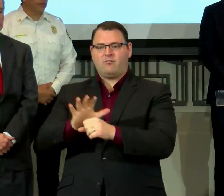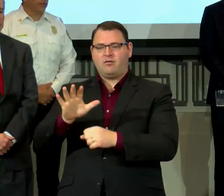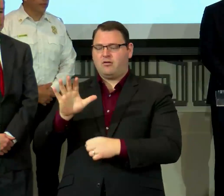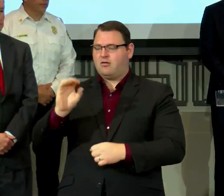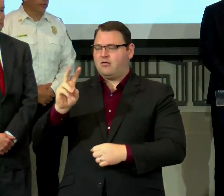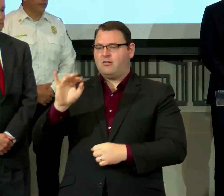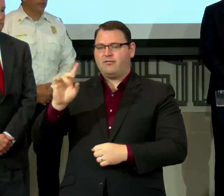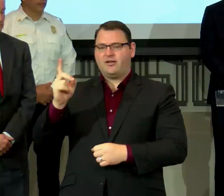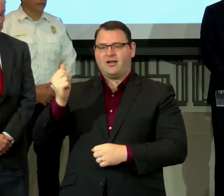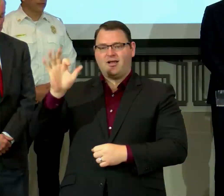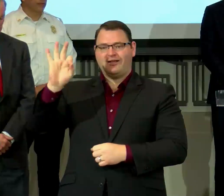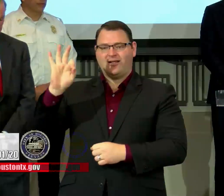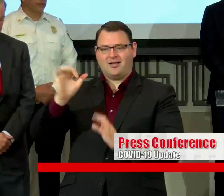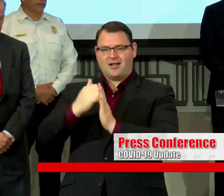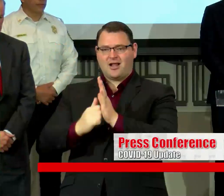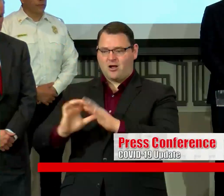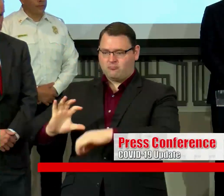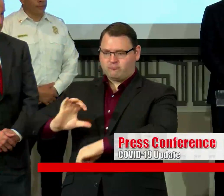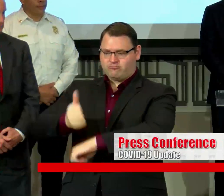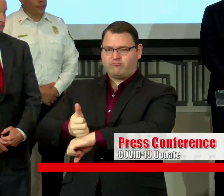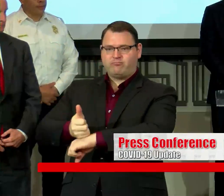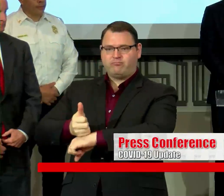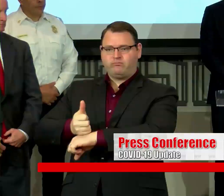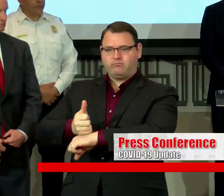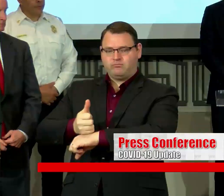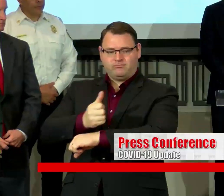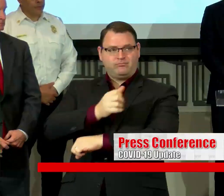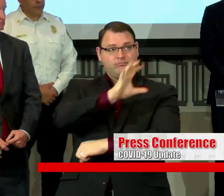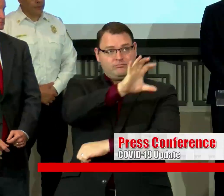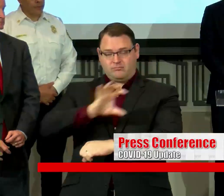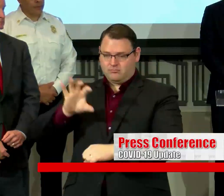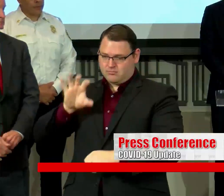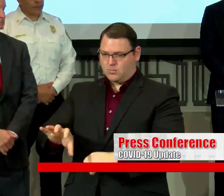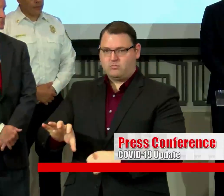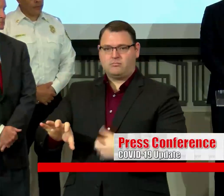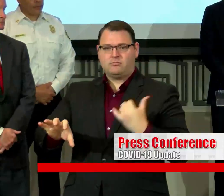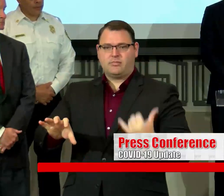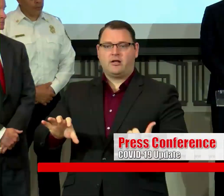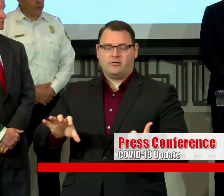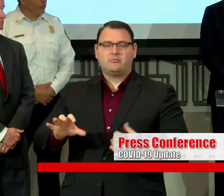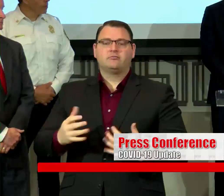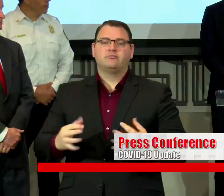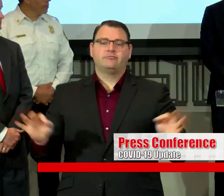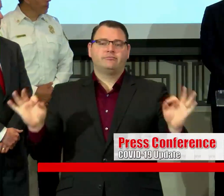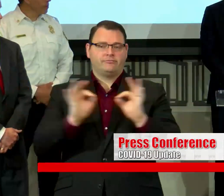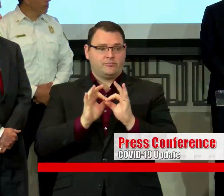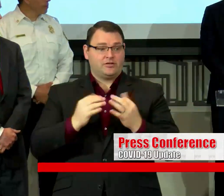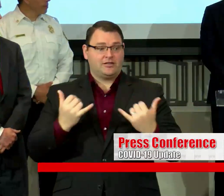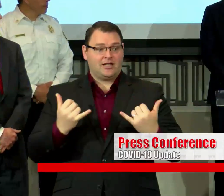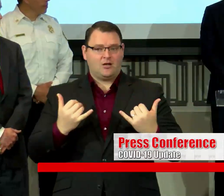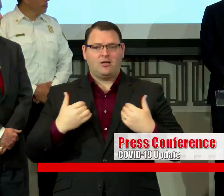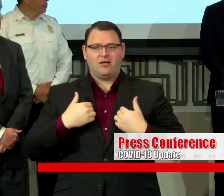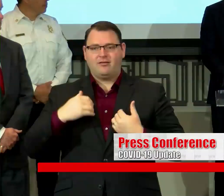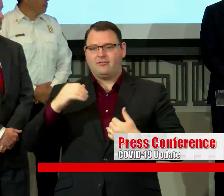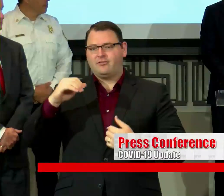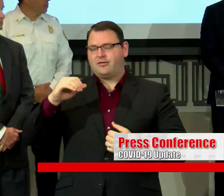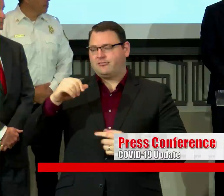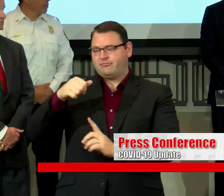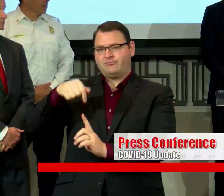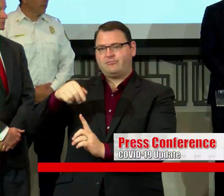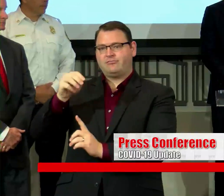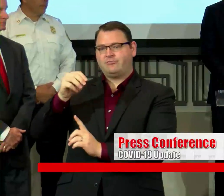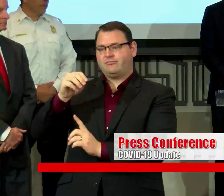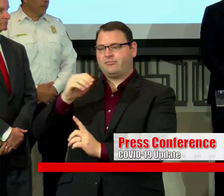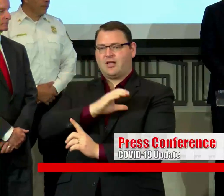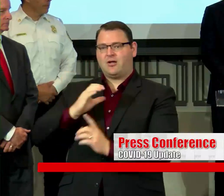important. Today on City Council, I want to thank the members of City Council today. In fact, I'm standing here with Councilmember Edward Pollard. I